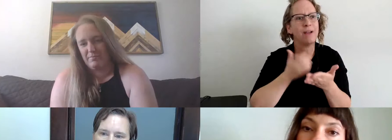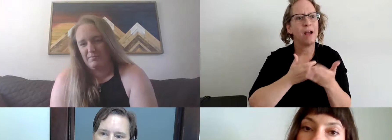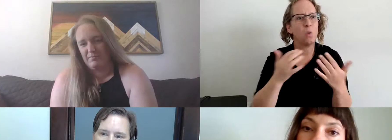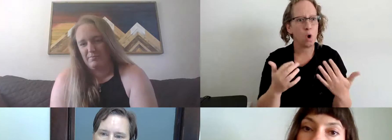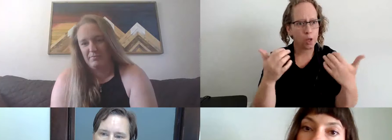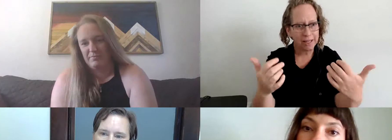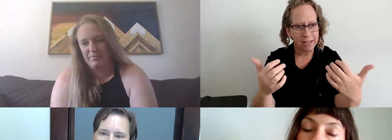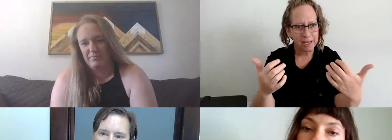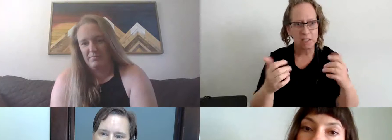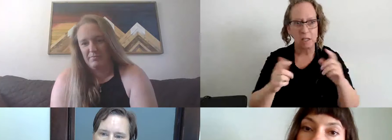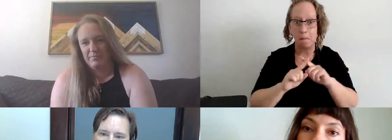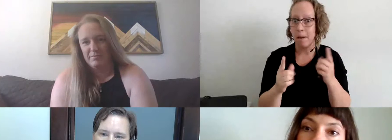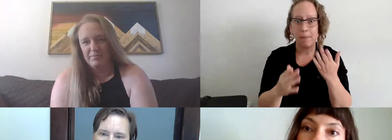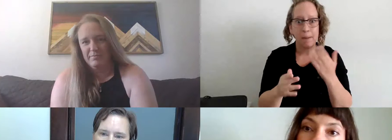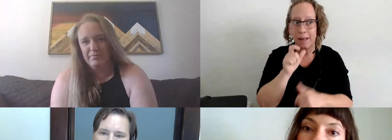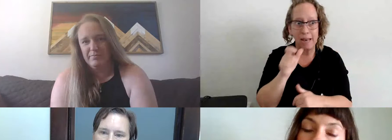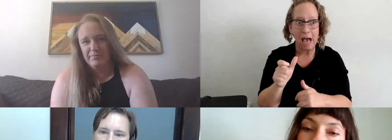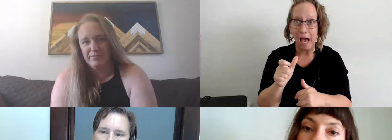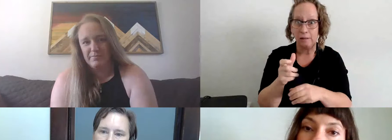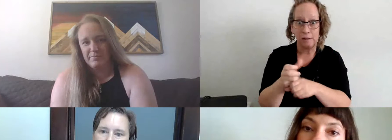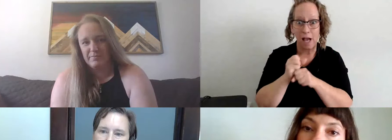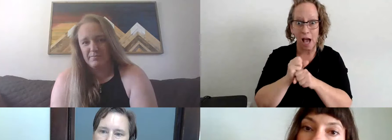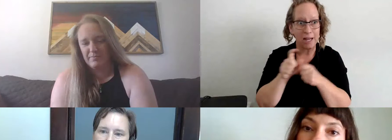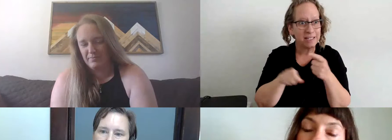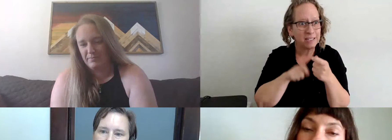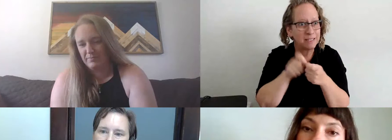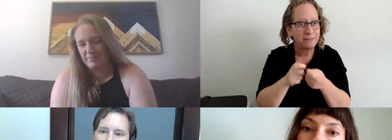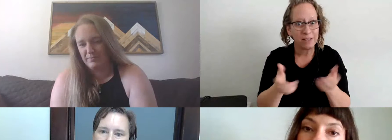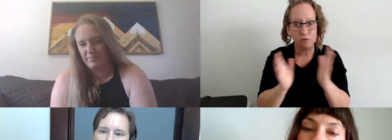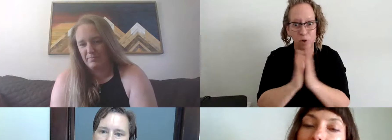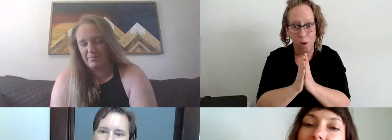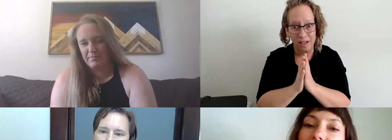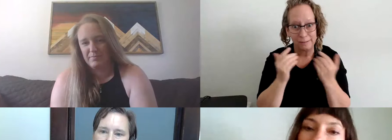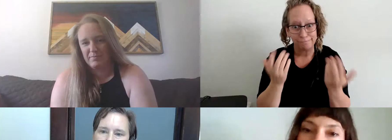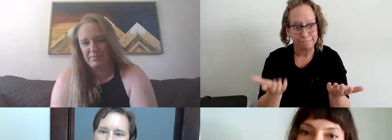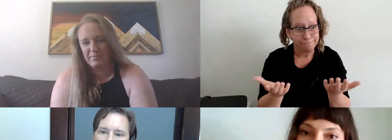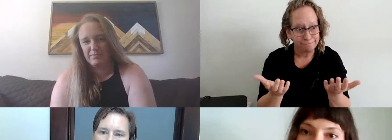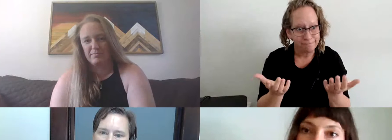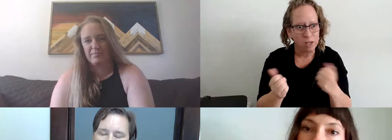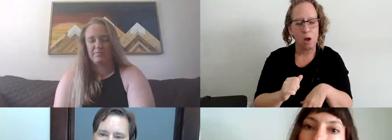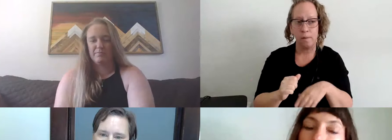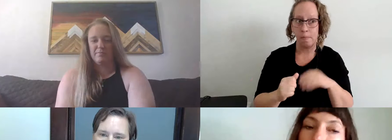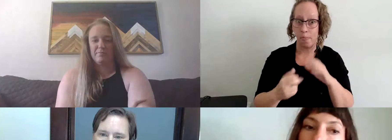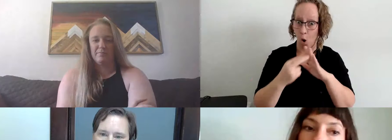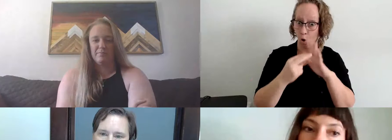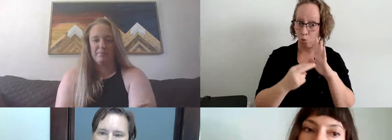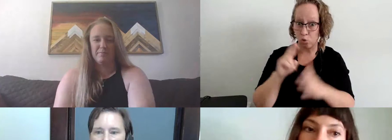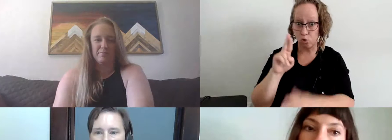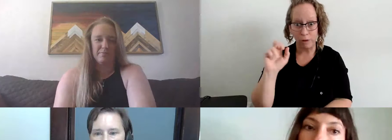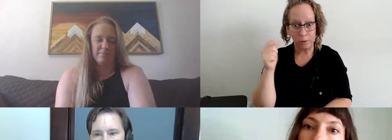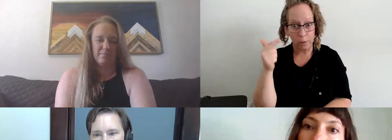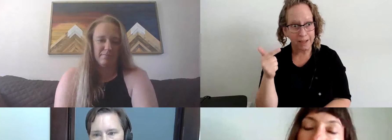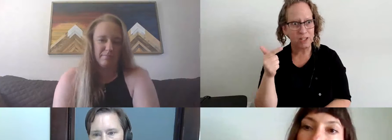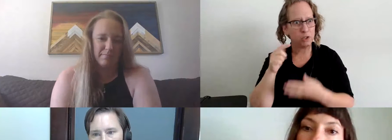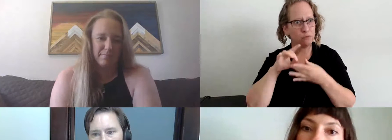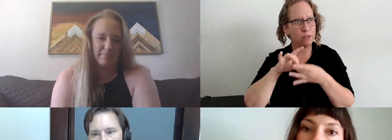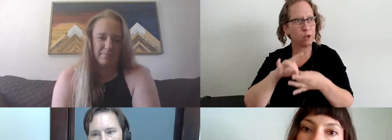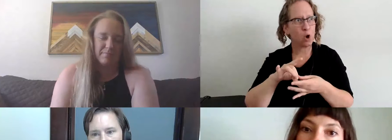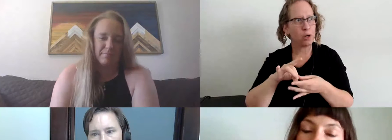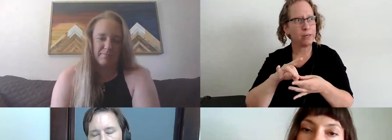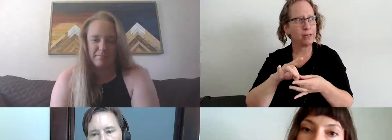audience, but we may not have gotten a specific request. So are there rules and regulations